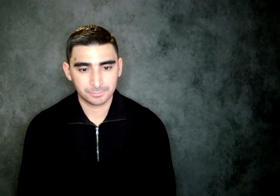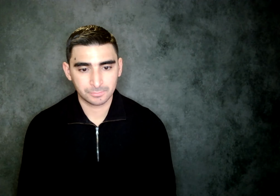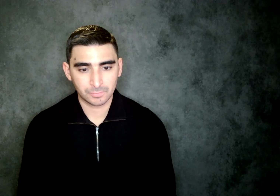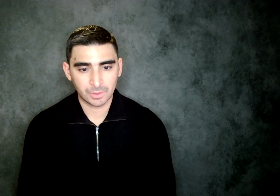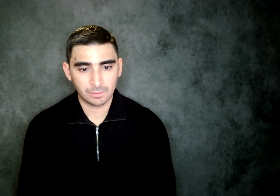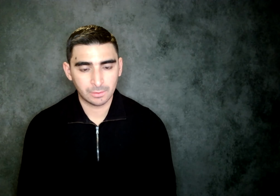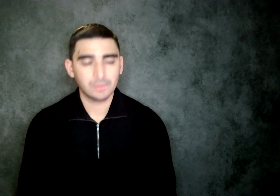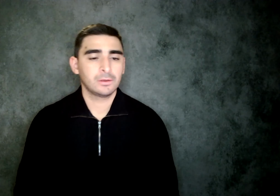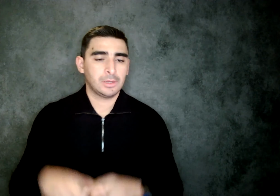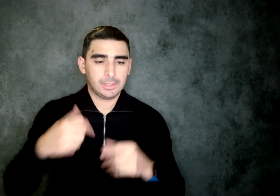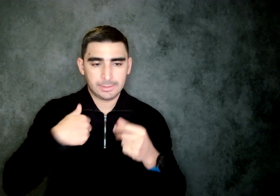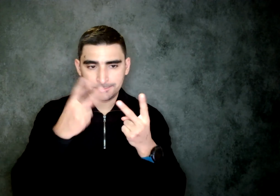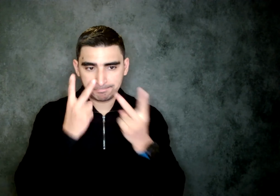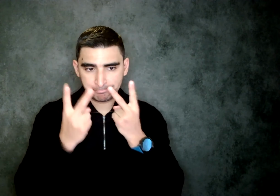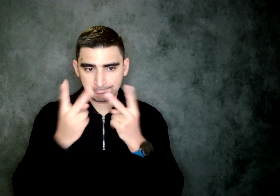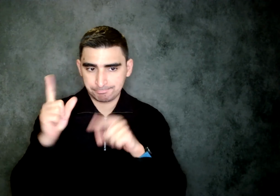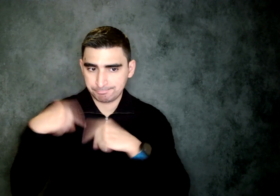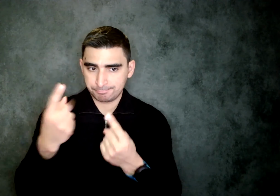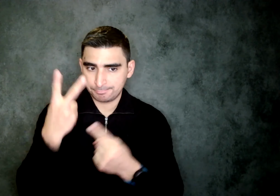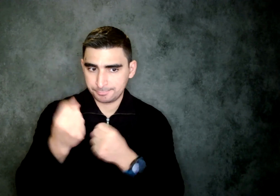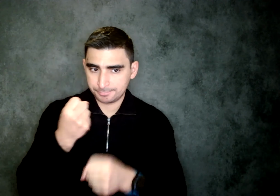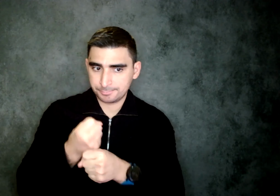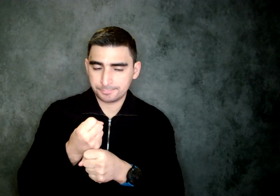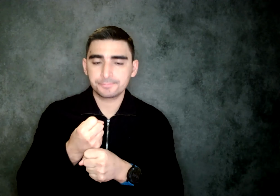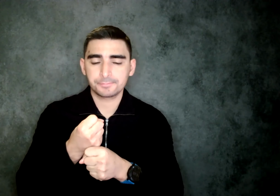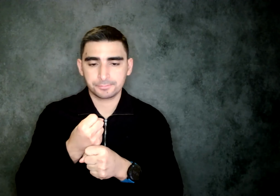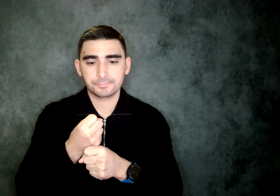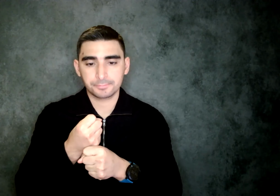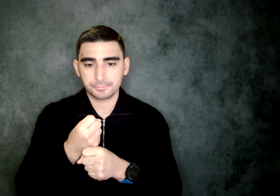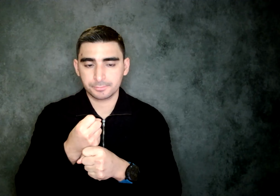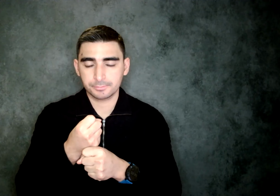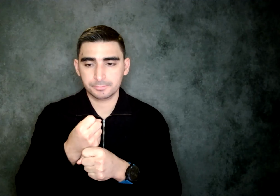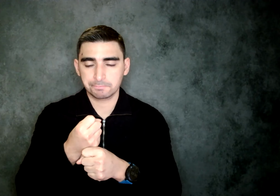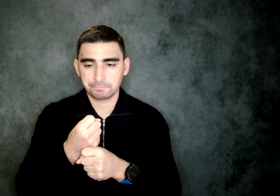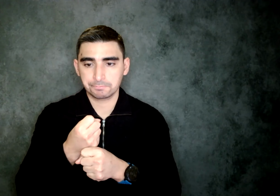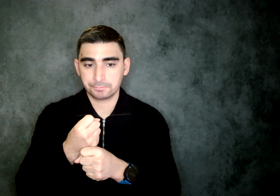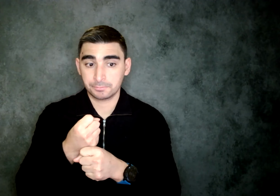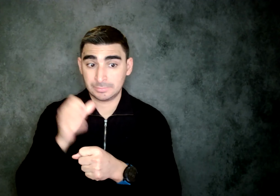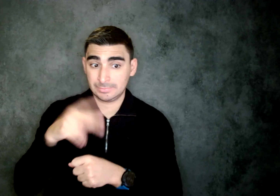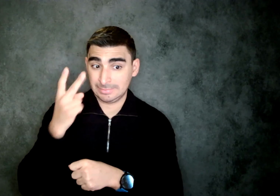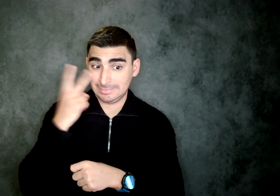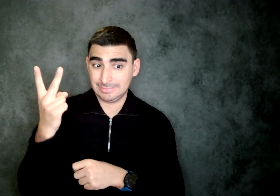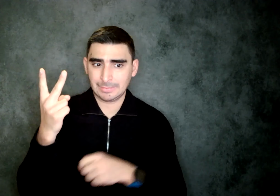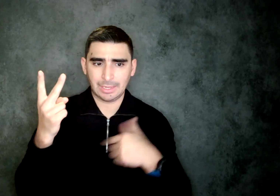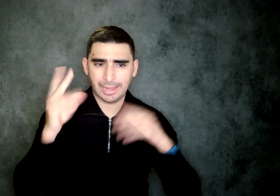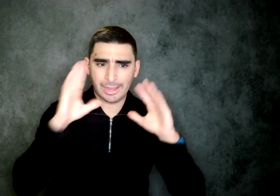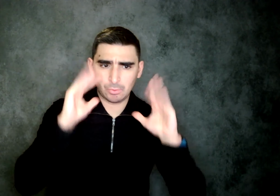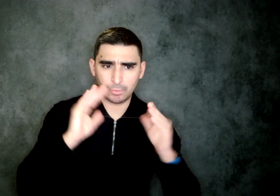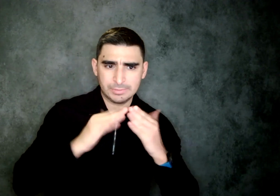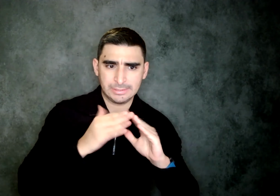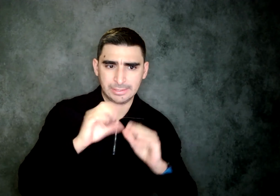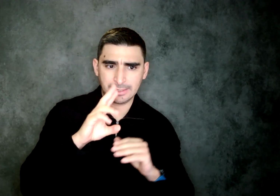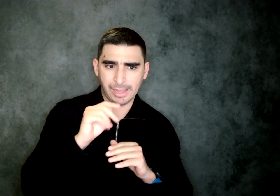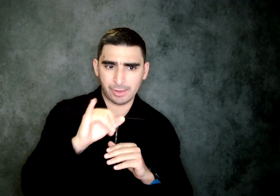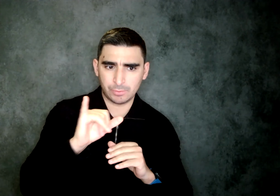So what I've seen over the past 2 years that I hope the county and the city wants to focus on, I'm going to